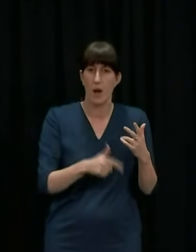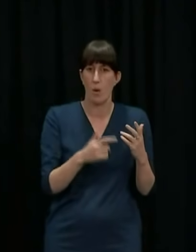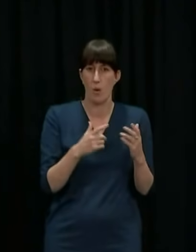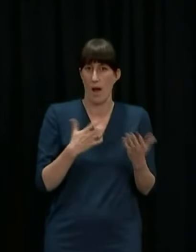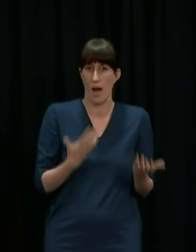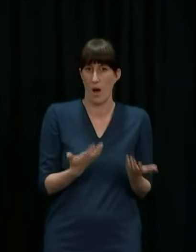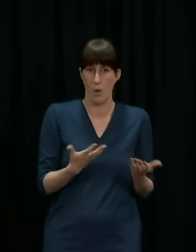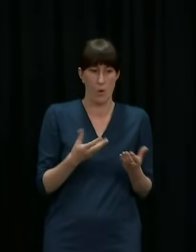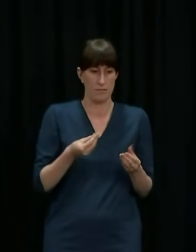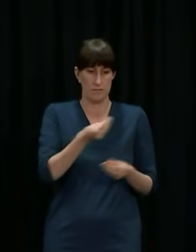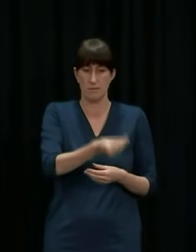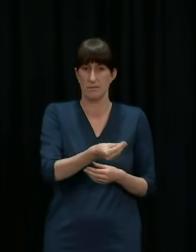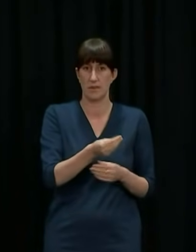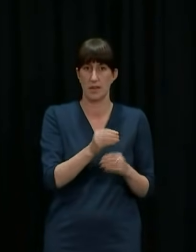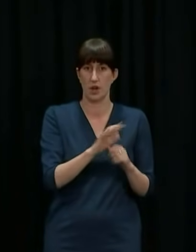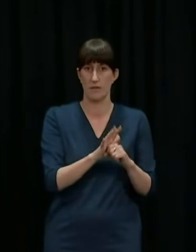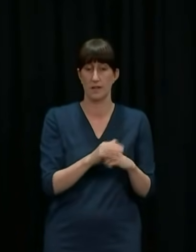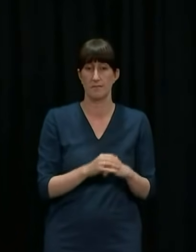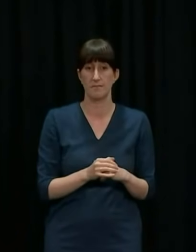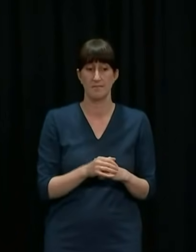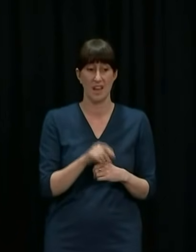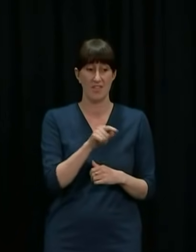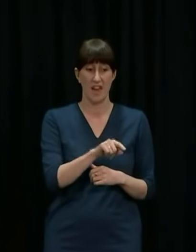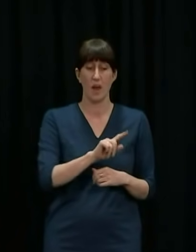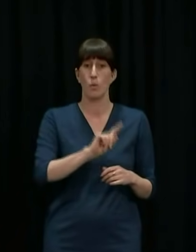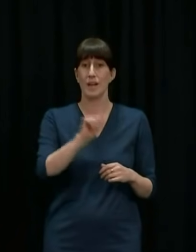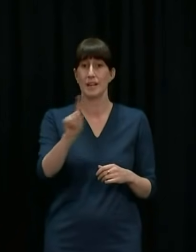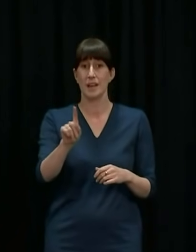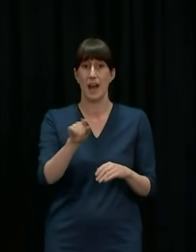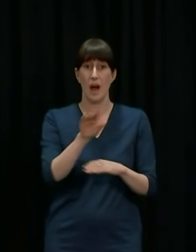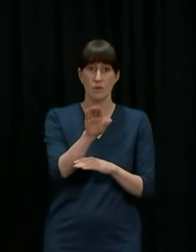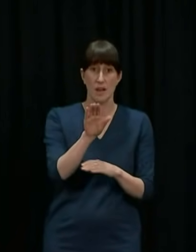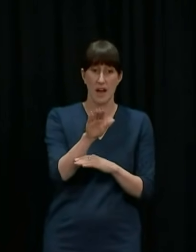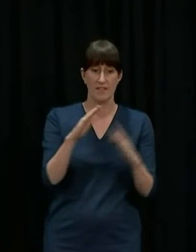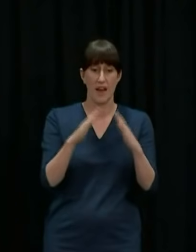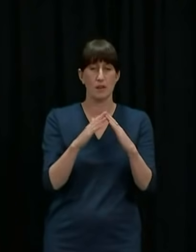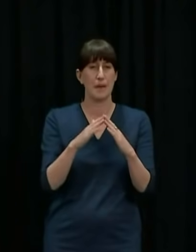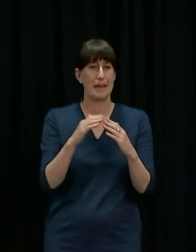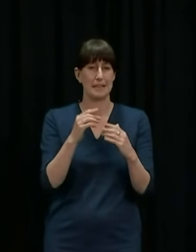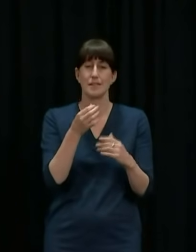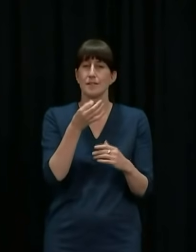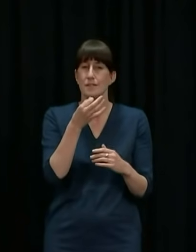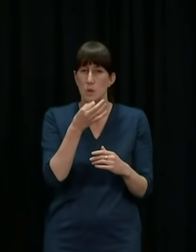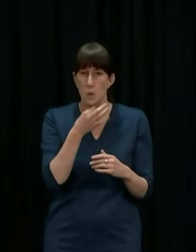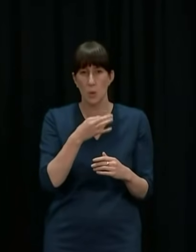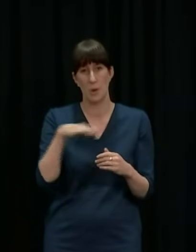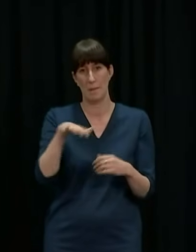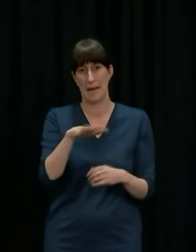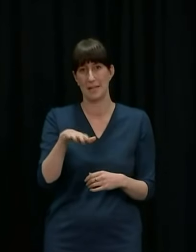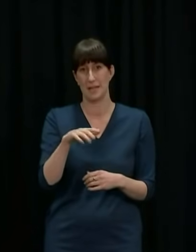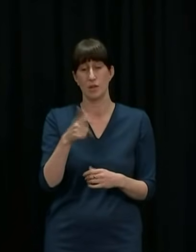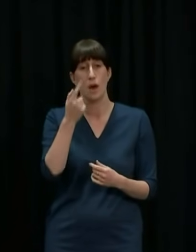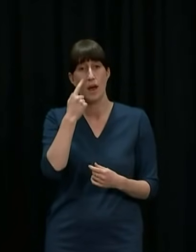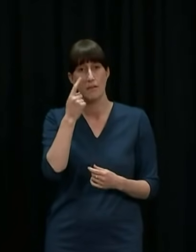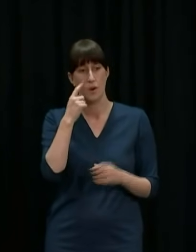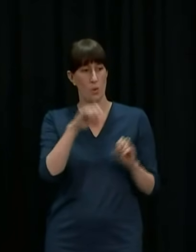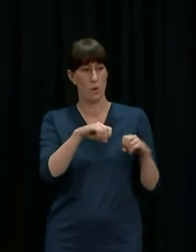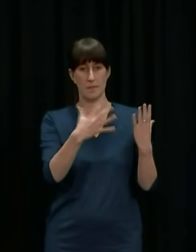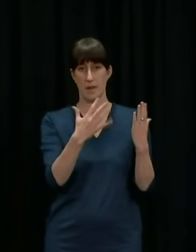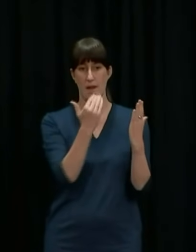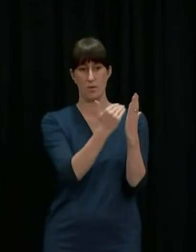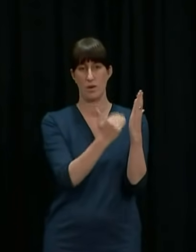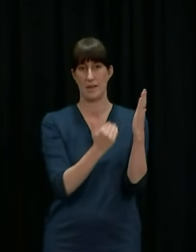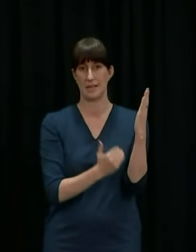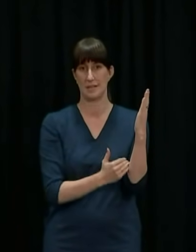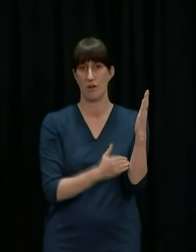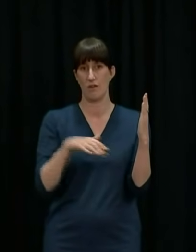of exposure events outside the household, and please do keep an eye out for our website for any locations of interest.